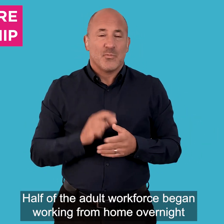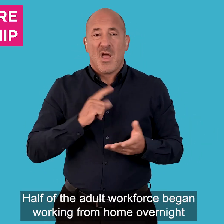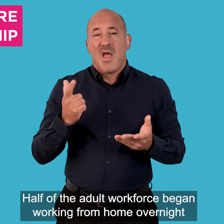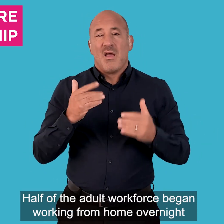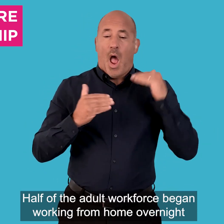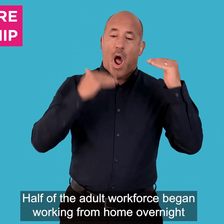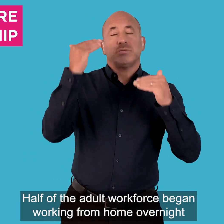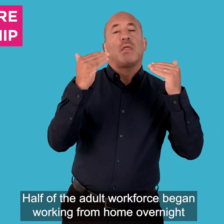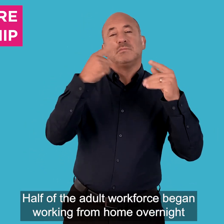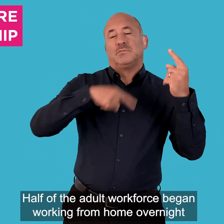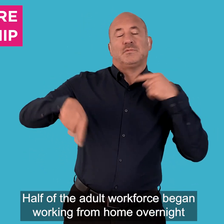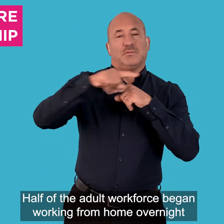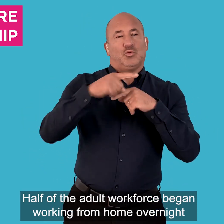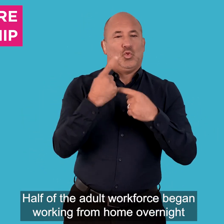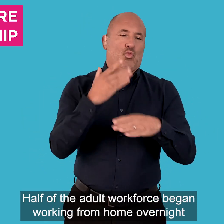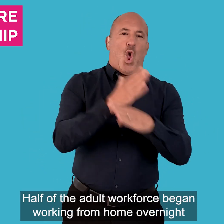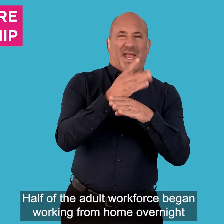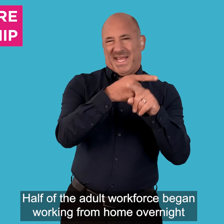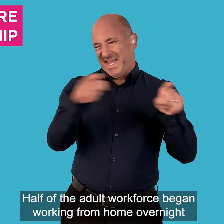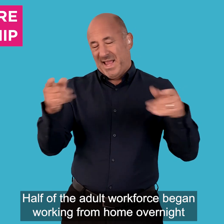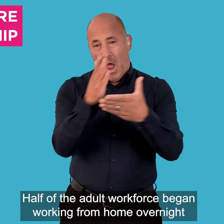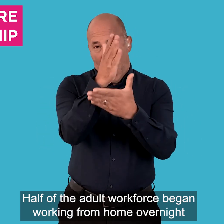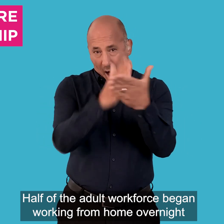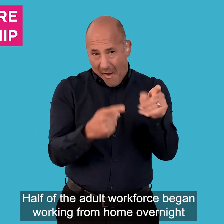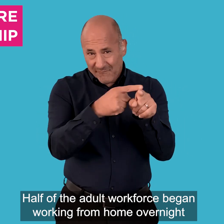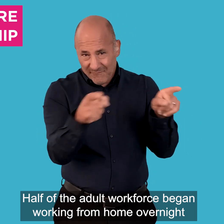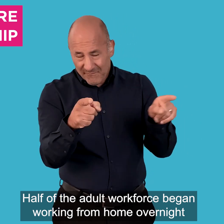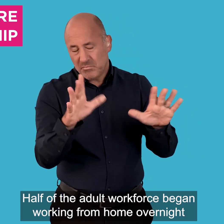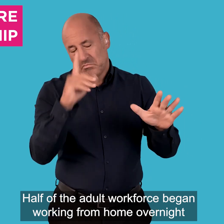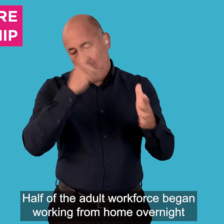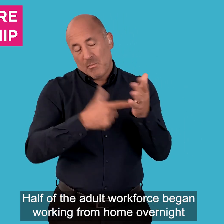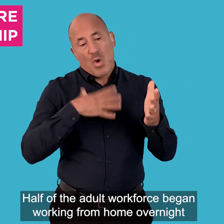Half of the adult workforce began working from home overnight,